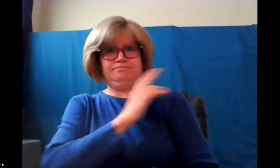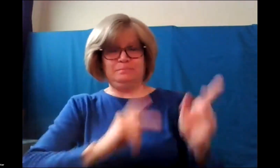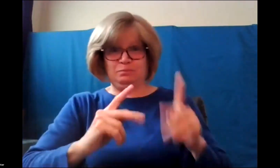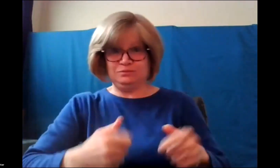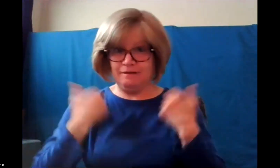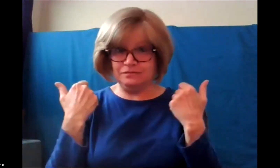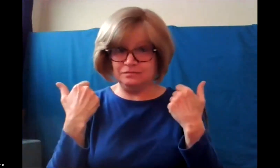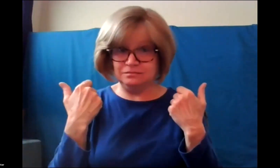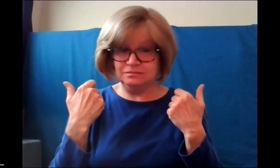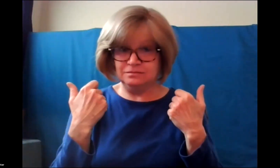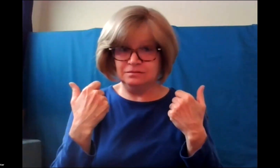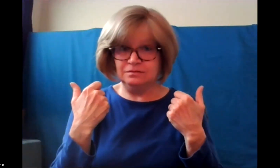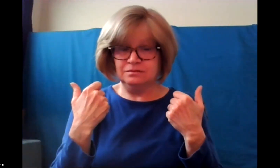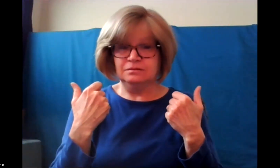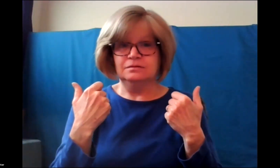But let's be clear.